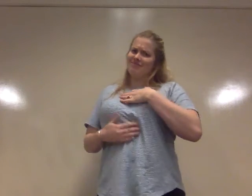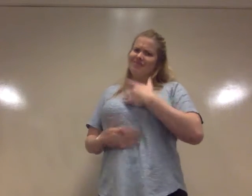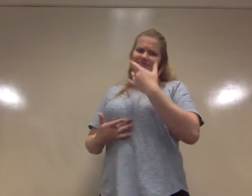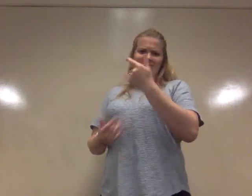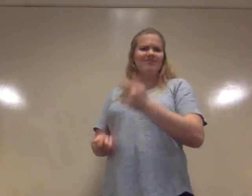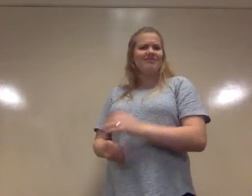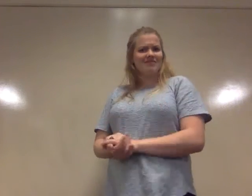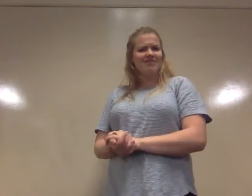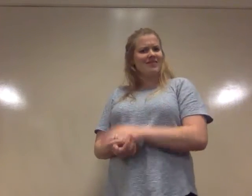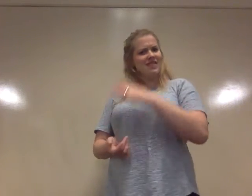the farm work.